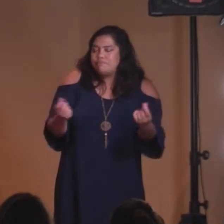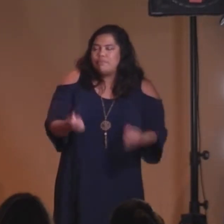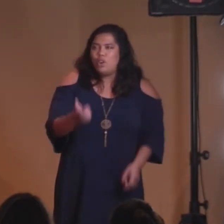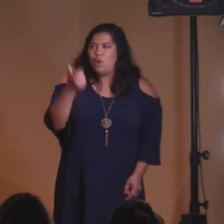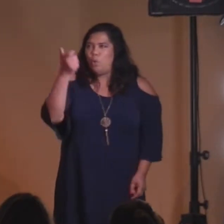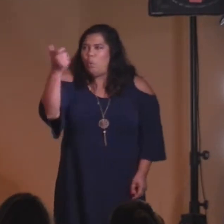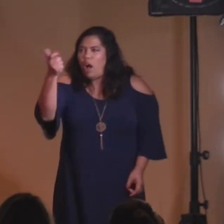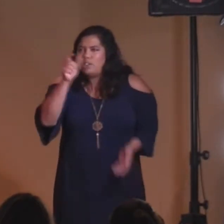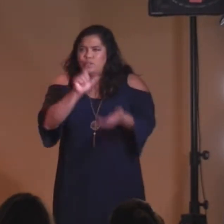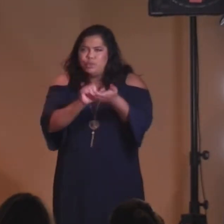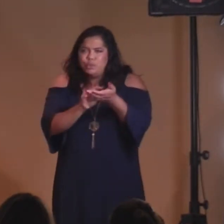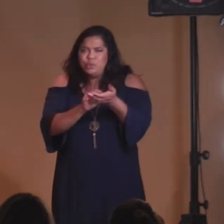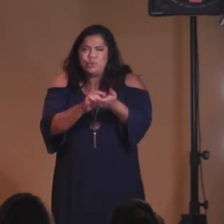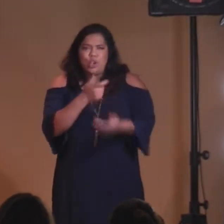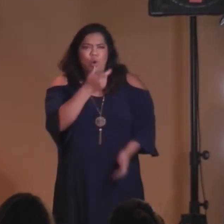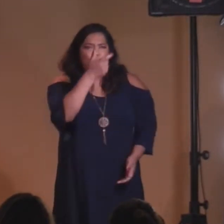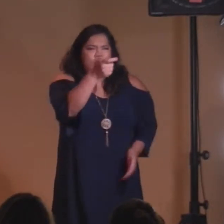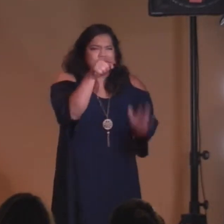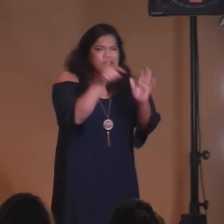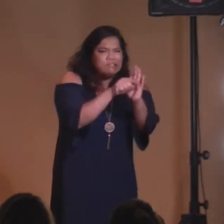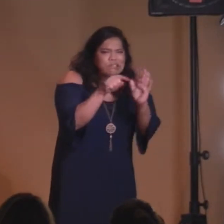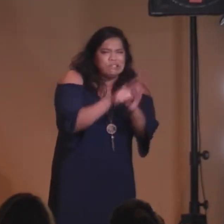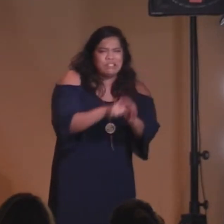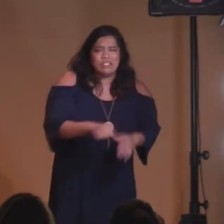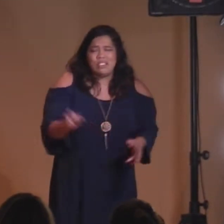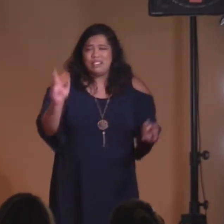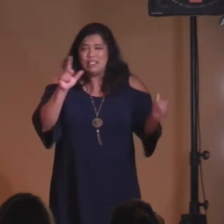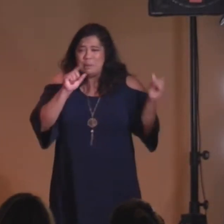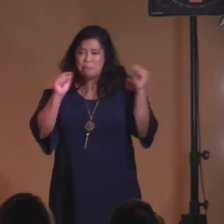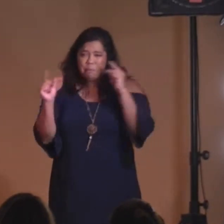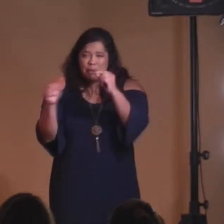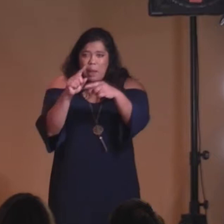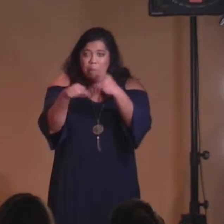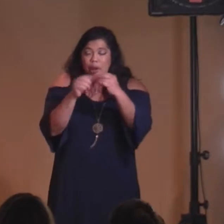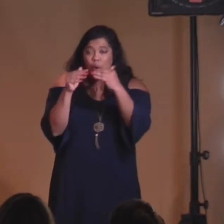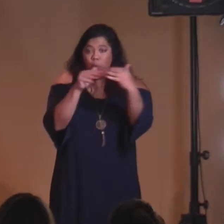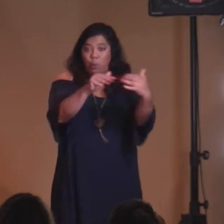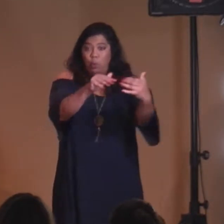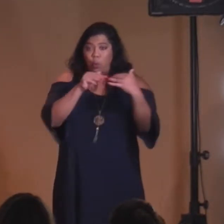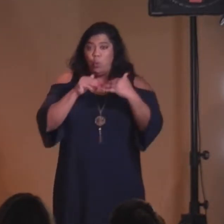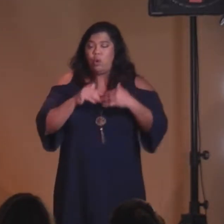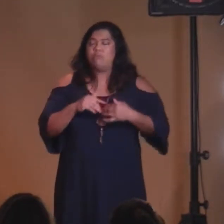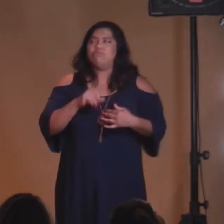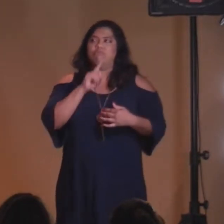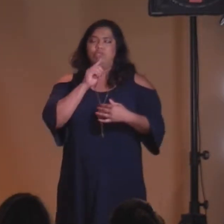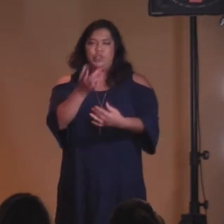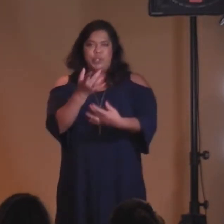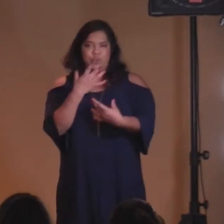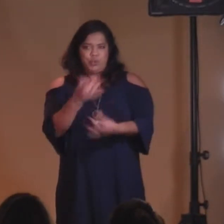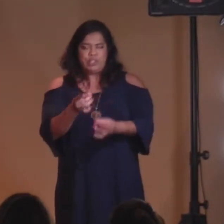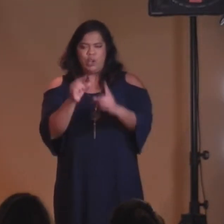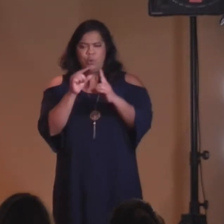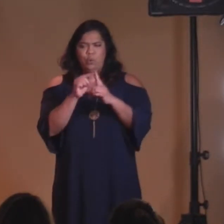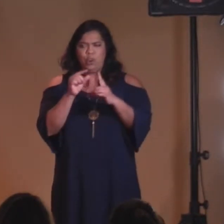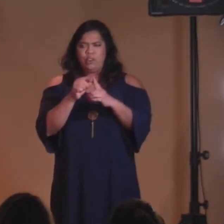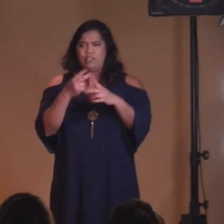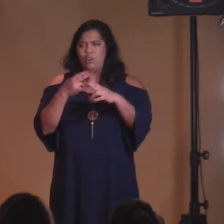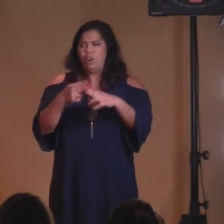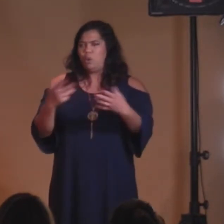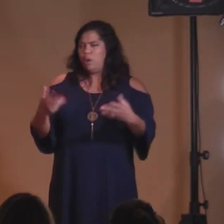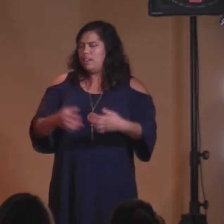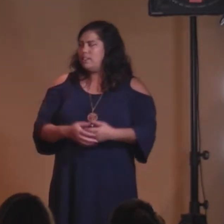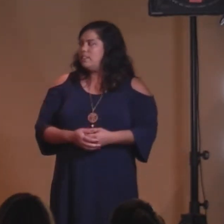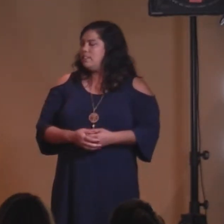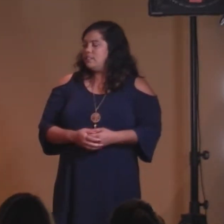we hear the wars and rumors of wars. Like, there's this very interesting word that I